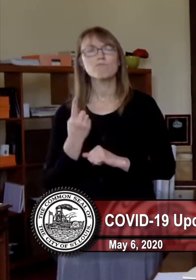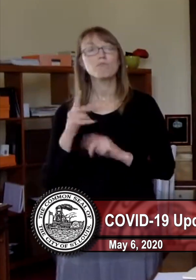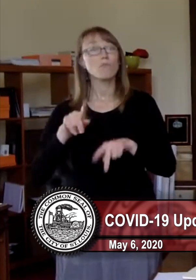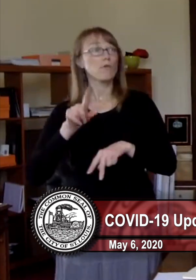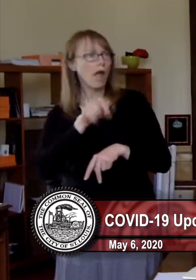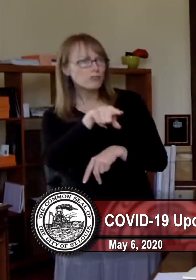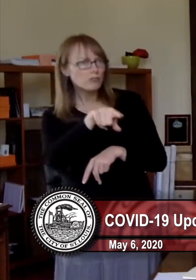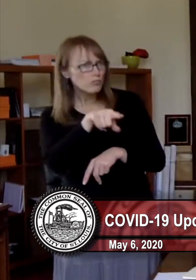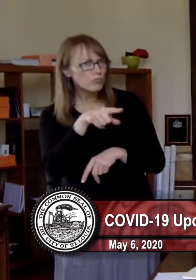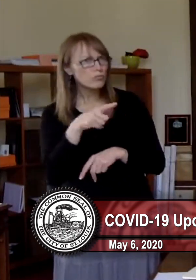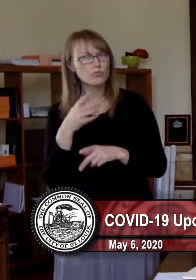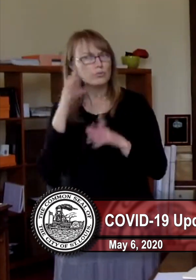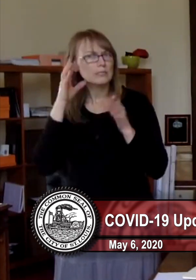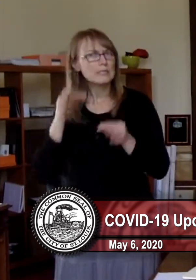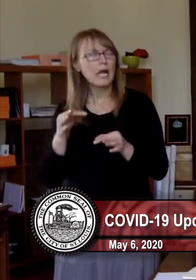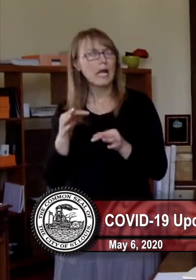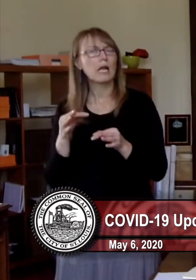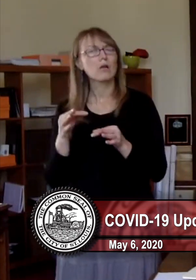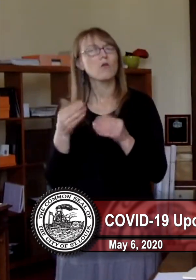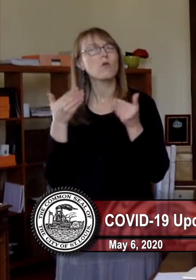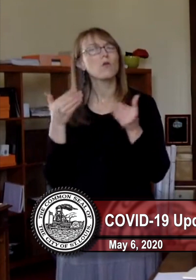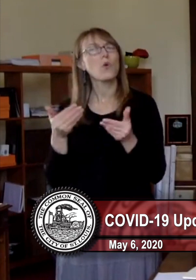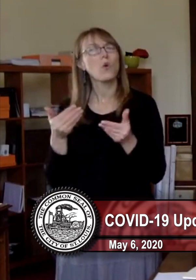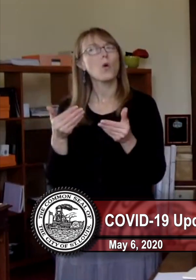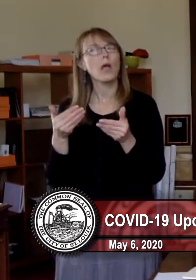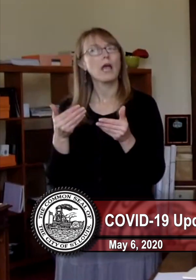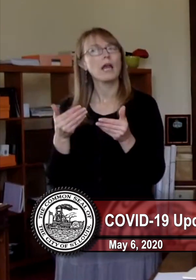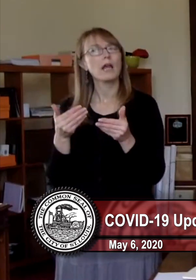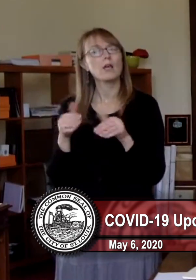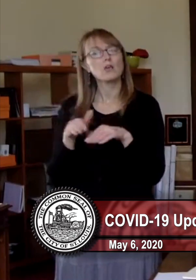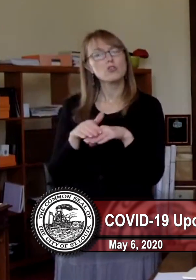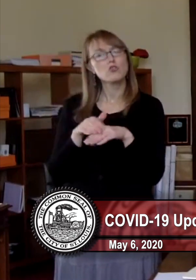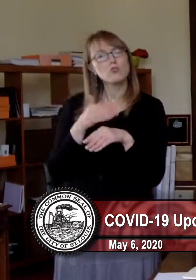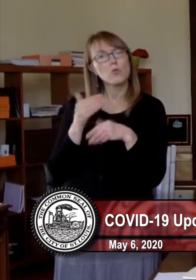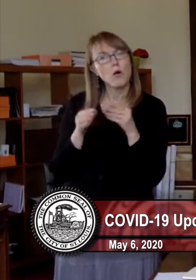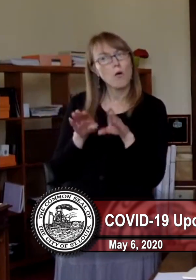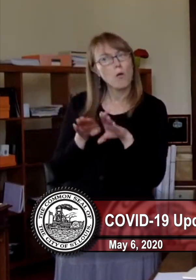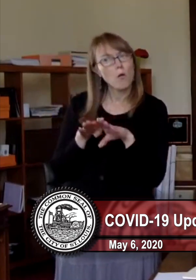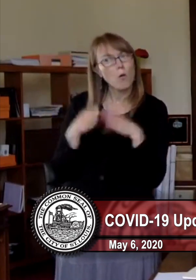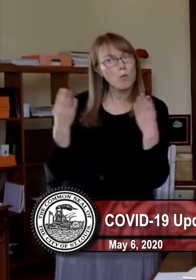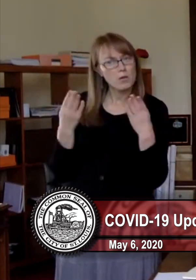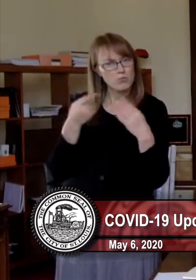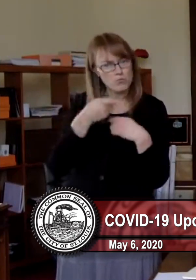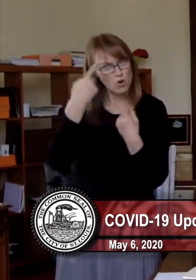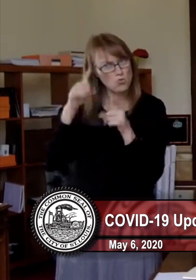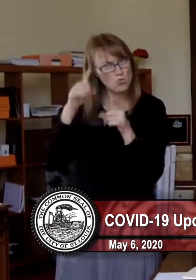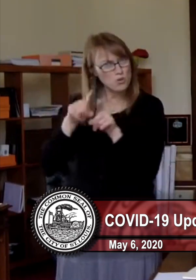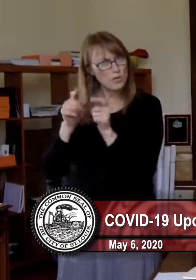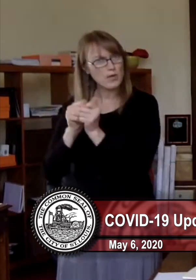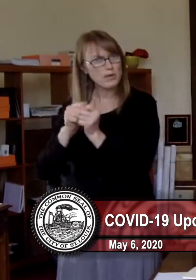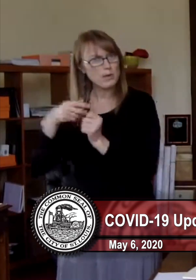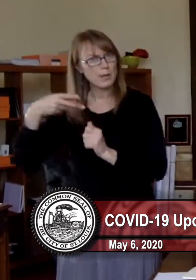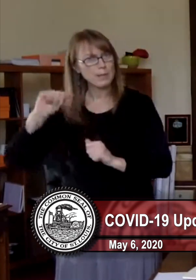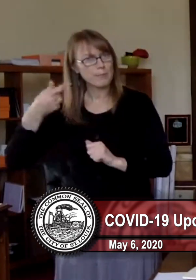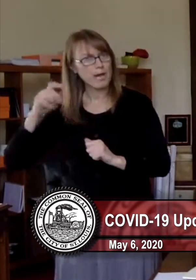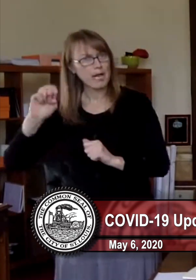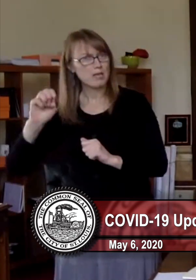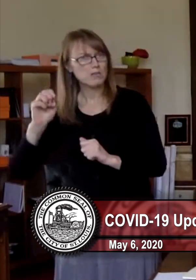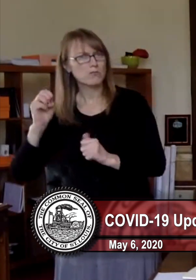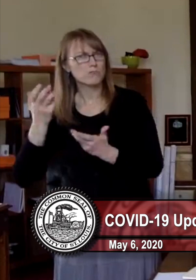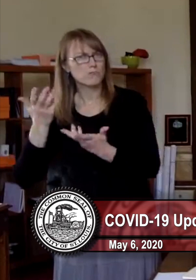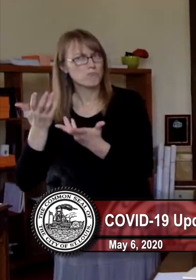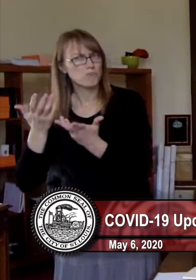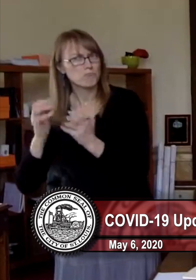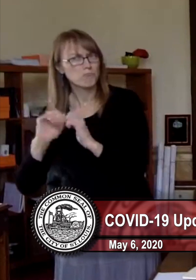Is the economy the only reason? No, the economy is not the only reason. We've decided because our number